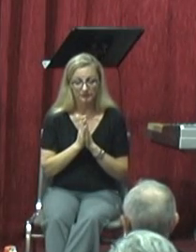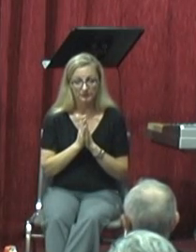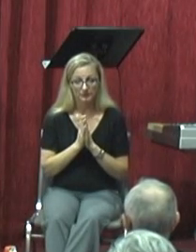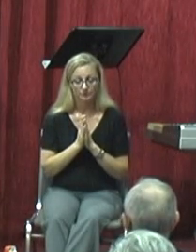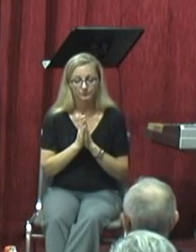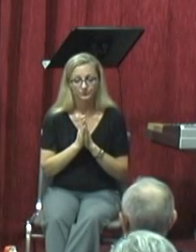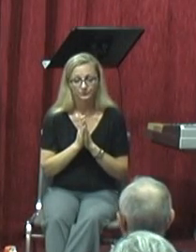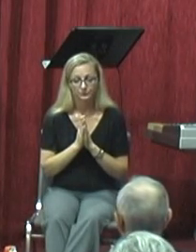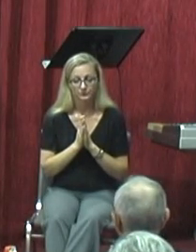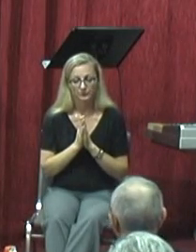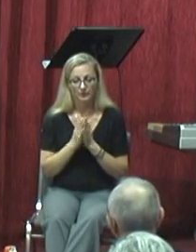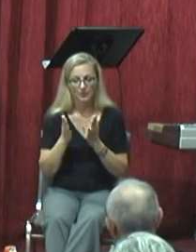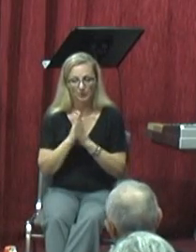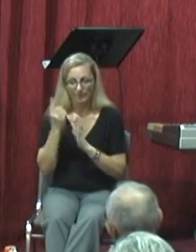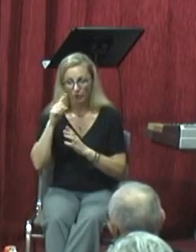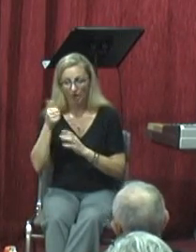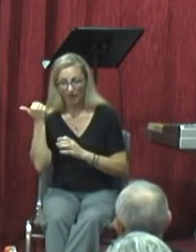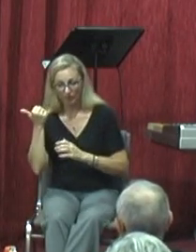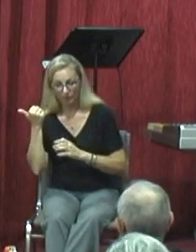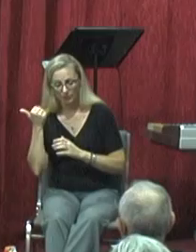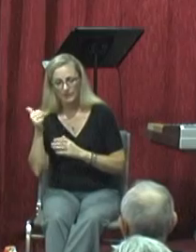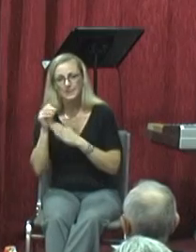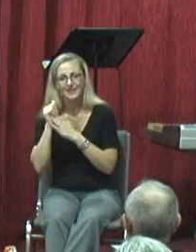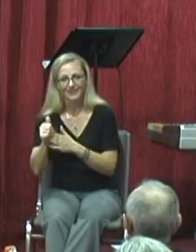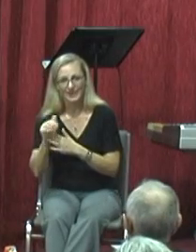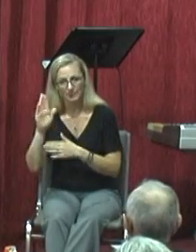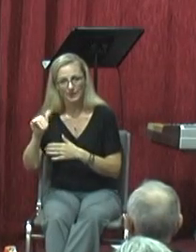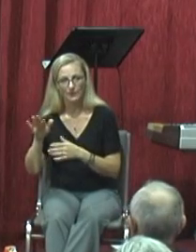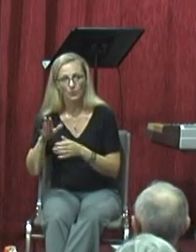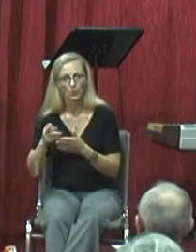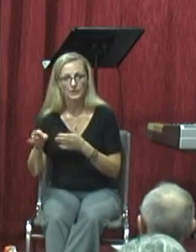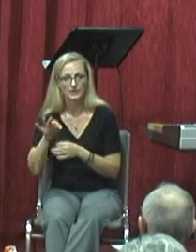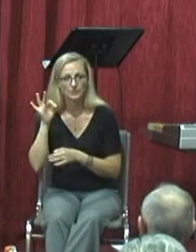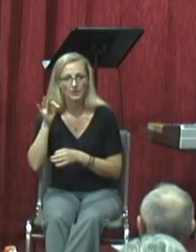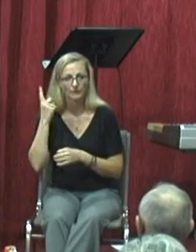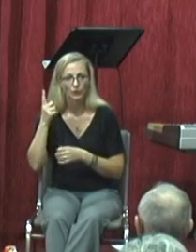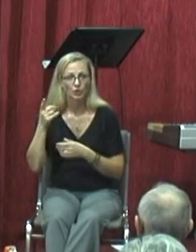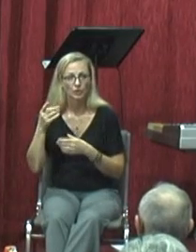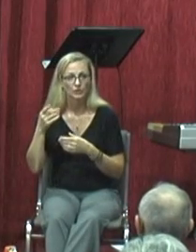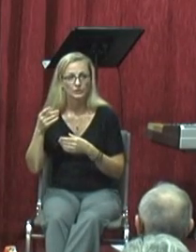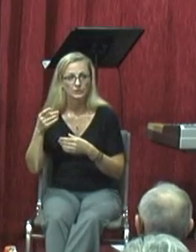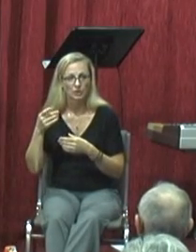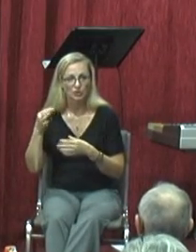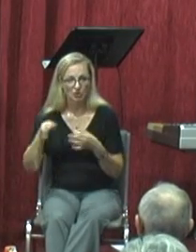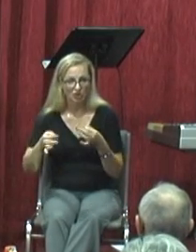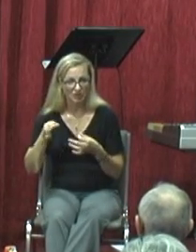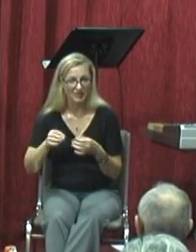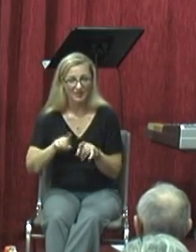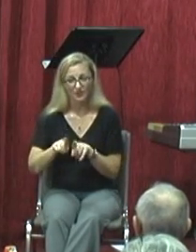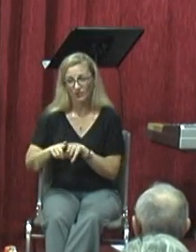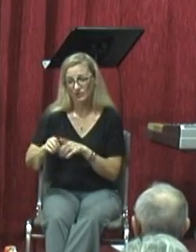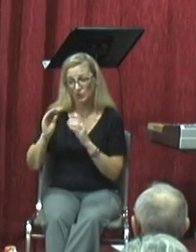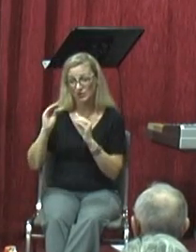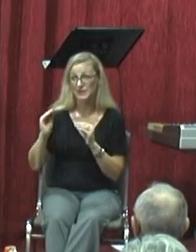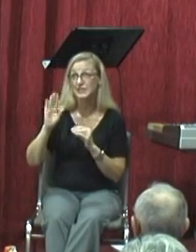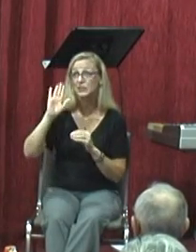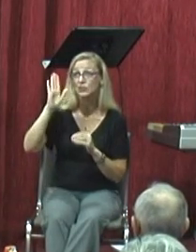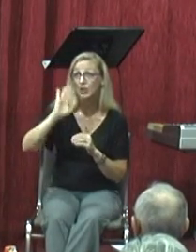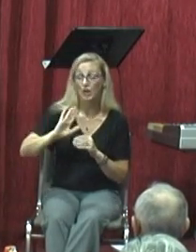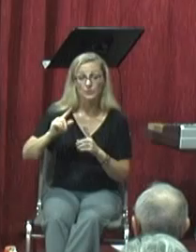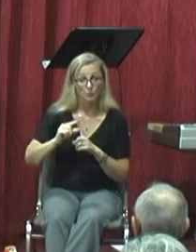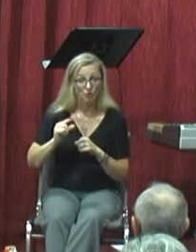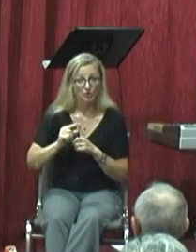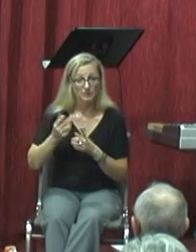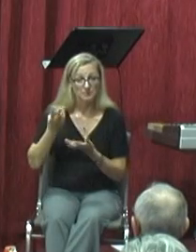intercede, to be led by the Spirit for direction and judging, and you are to teach God's words. You are to be a